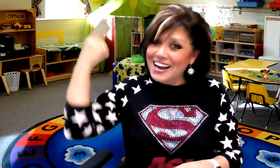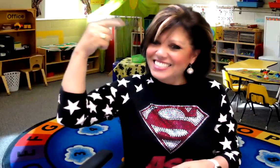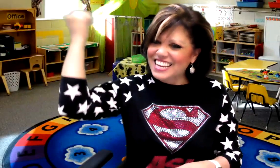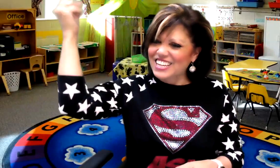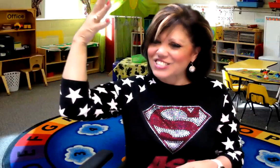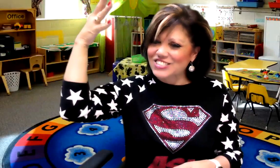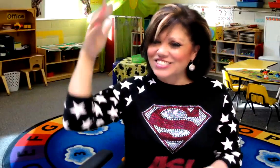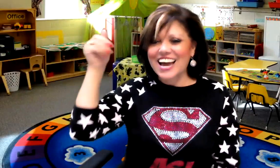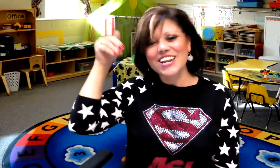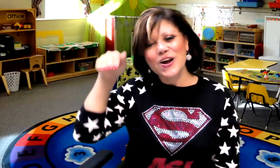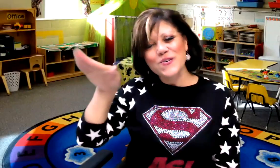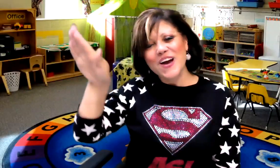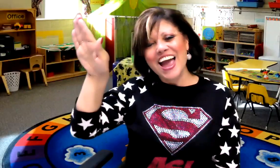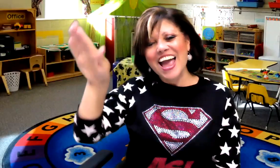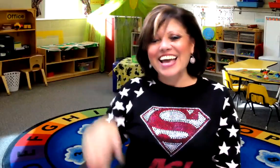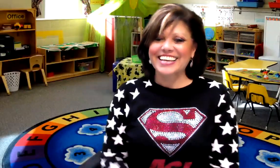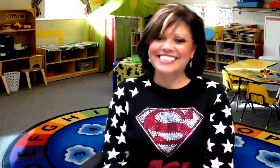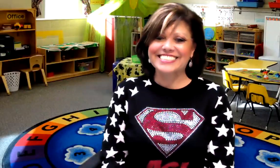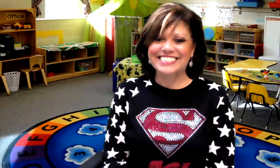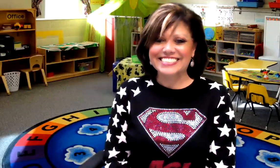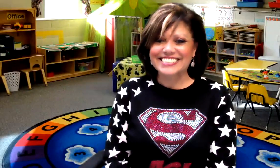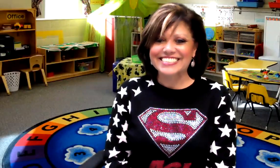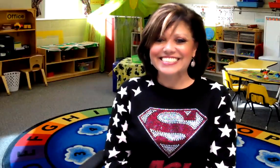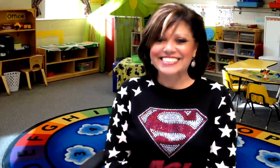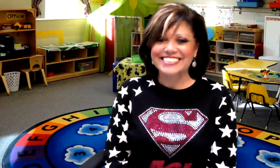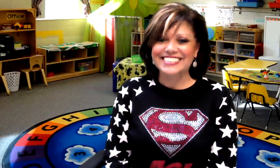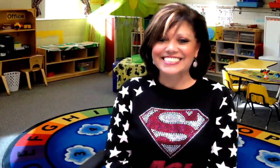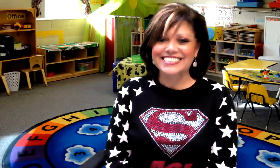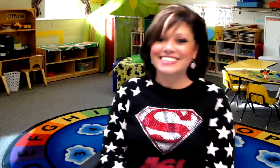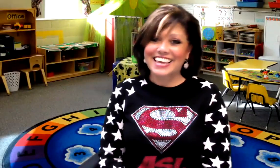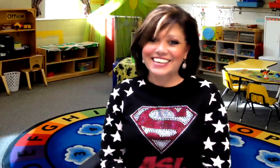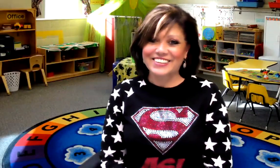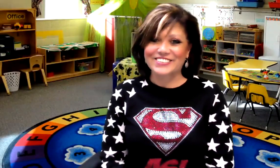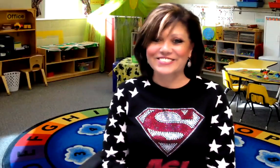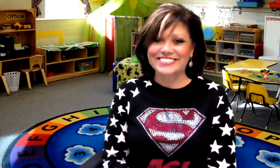sunshine away. Thank you.